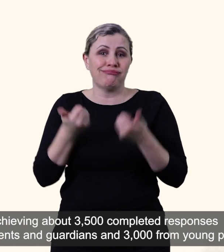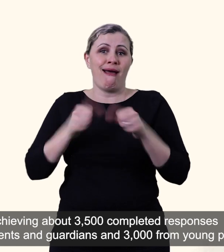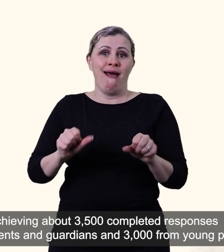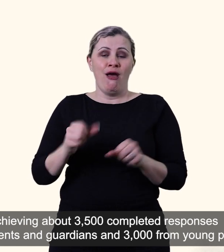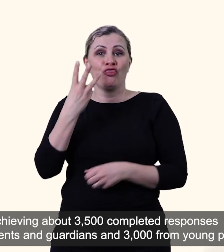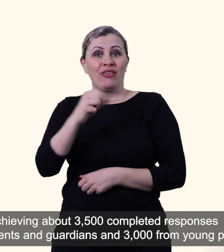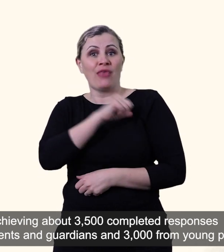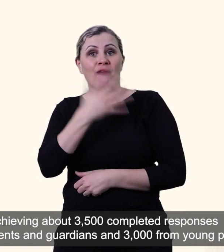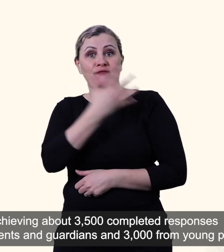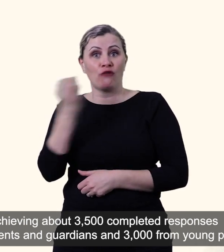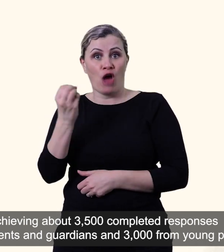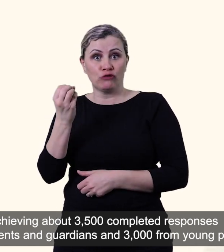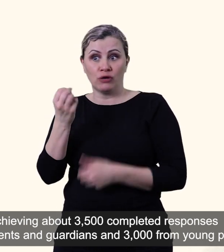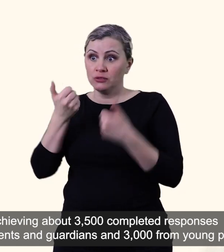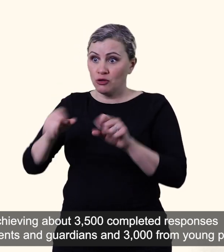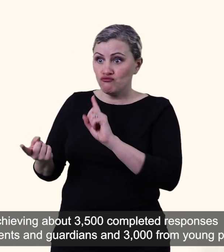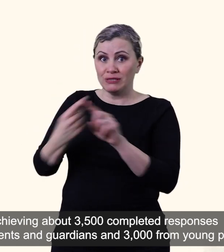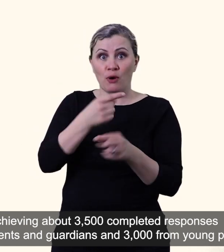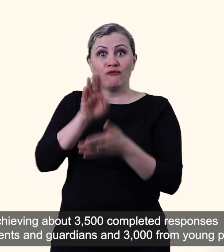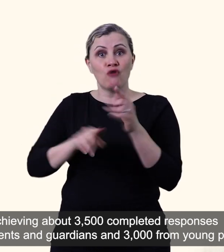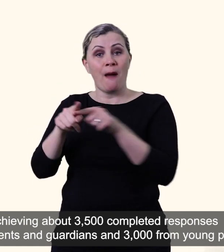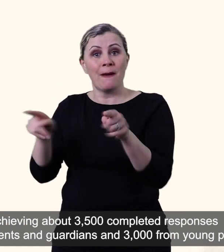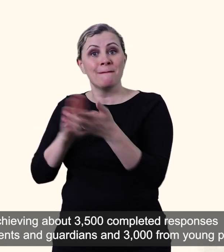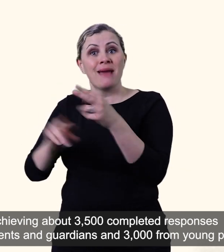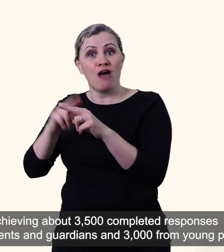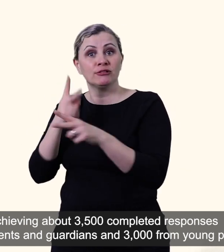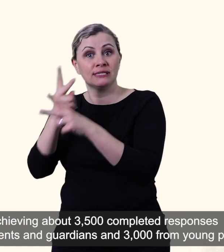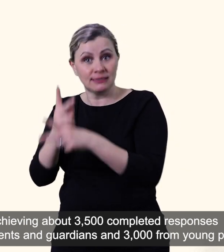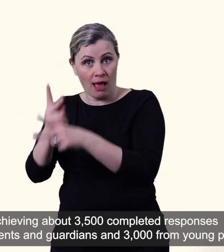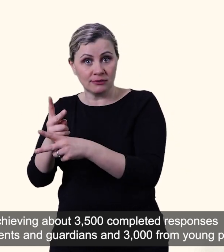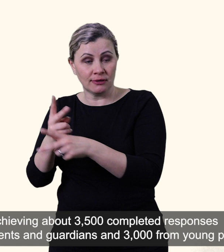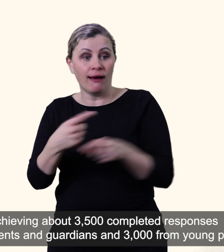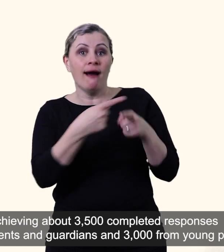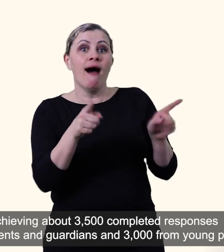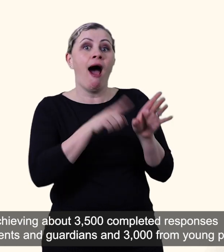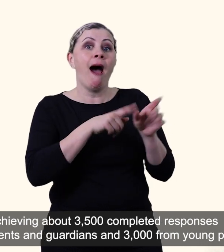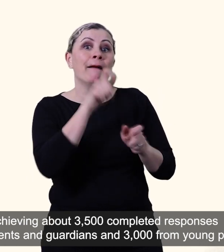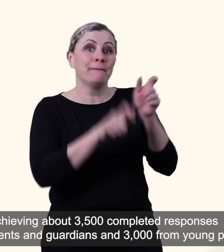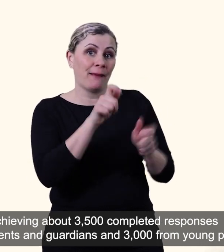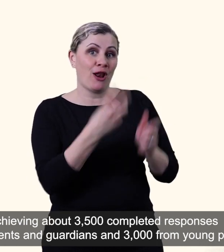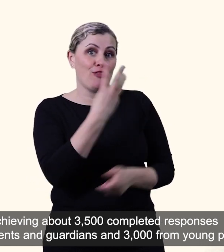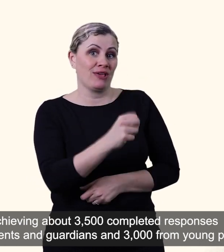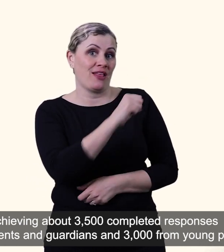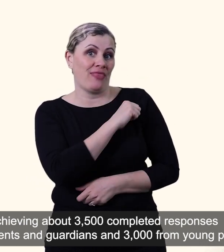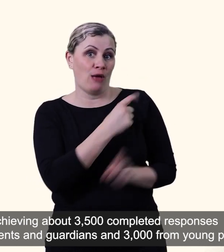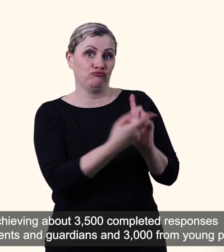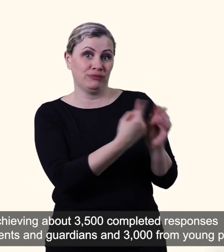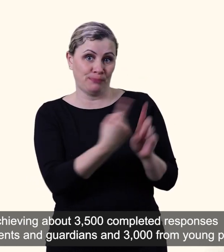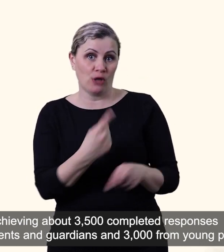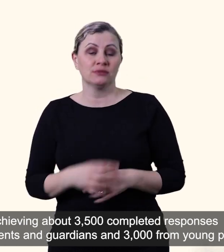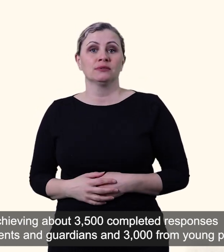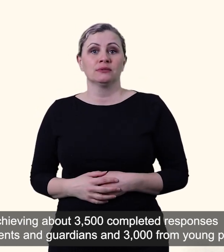about 3,500 completed responses from parents and guardians, and 3,000 from young people.